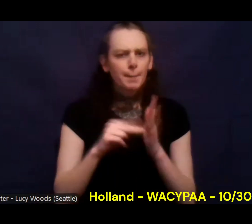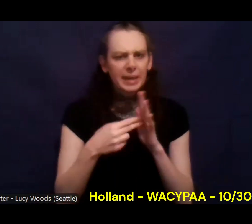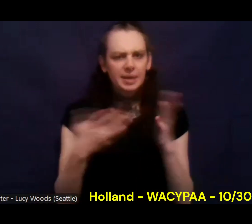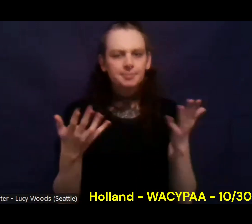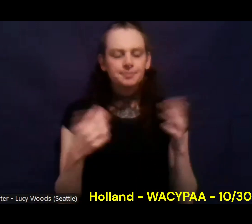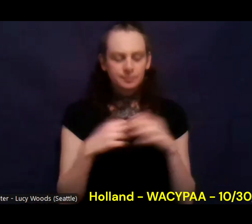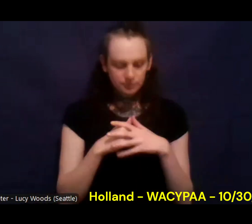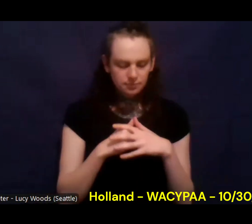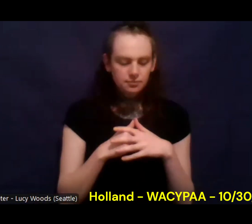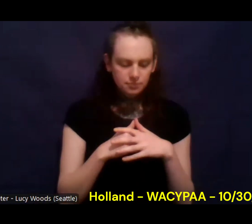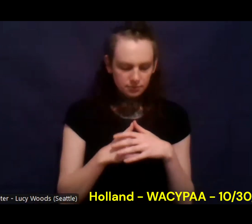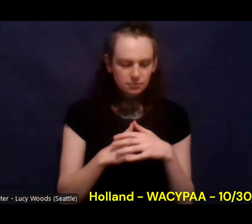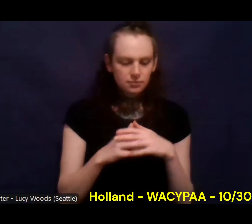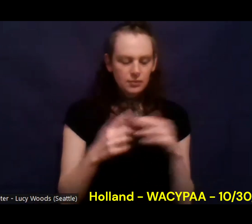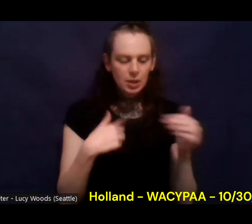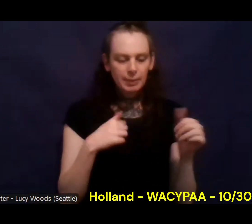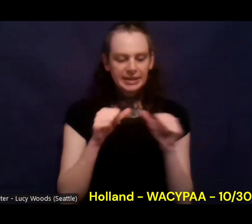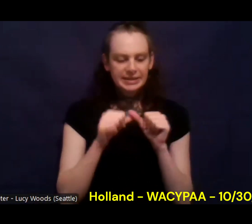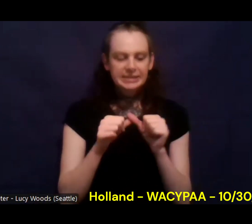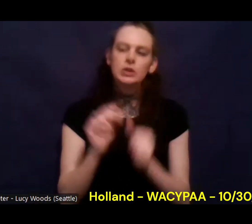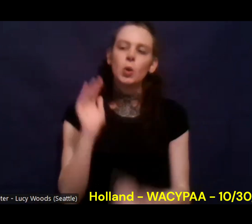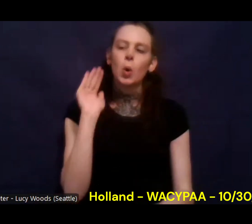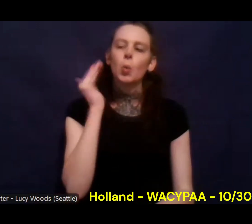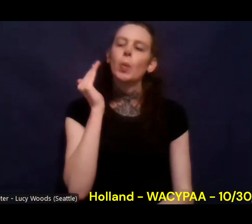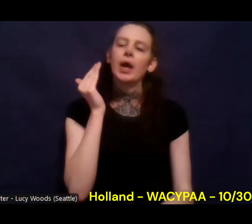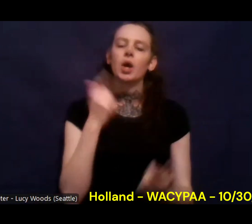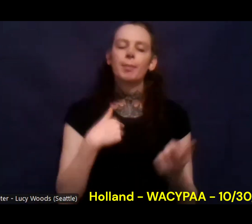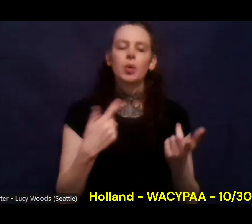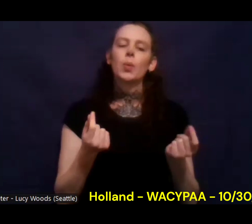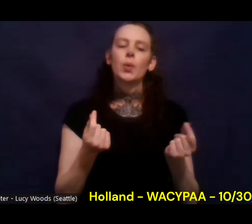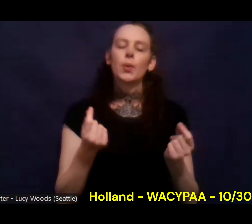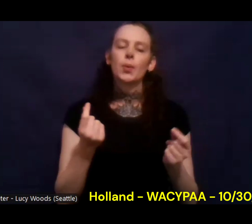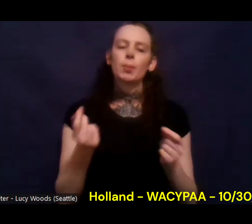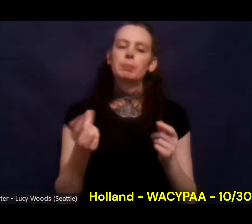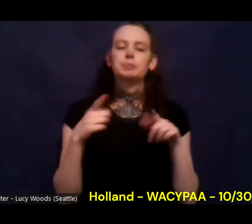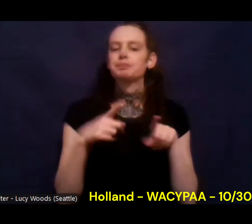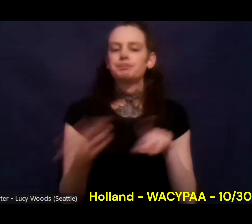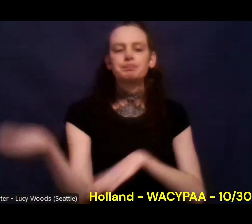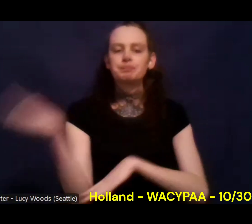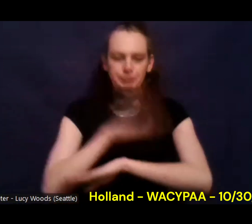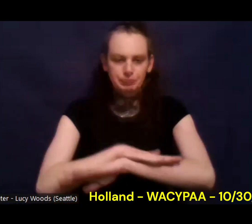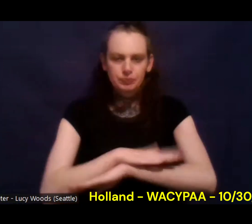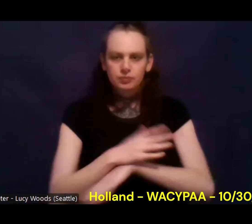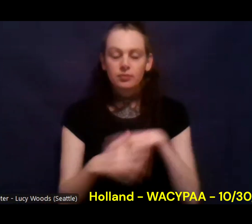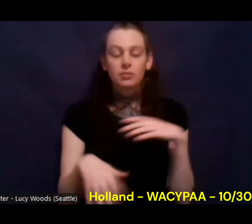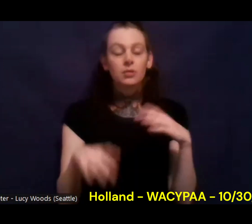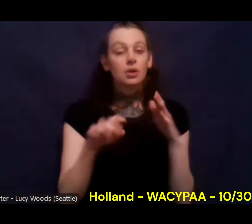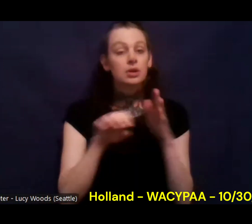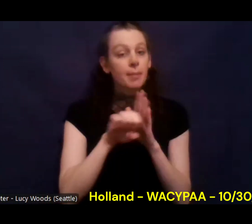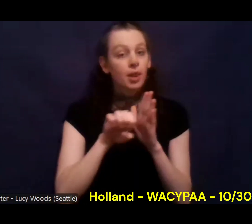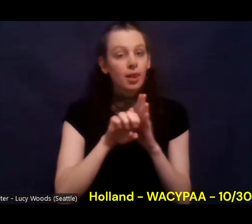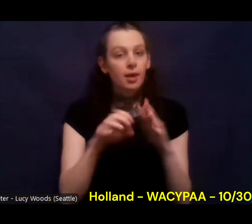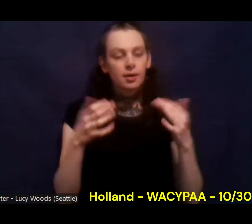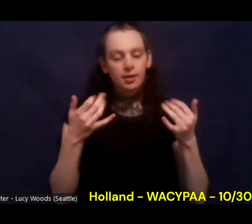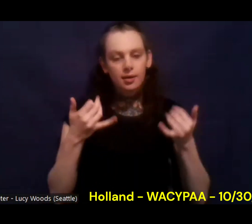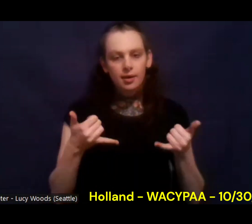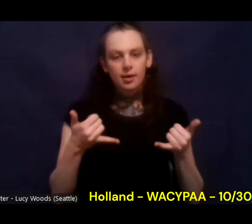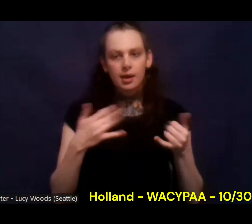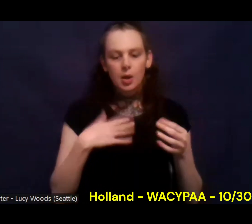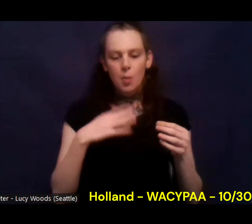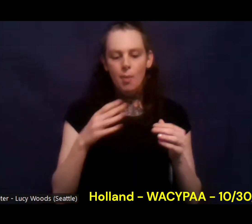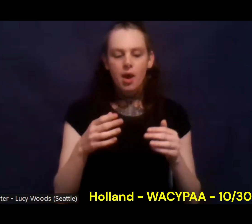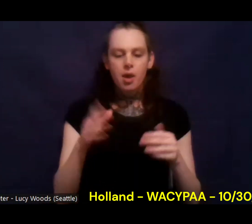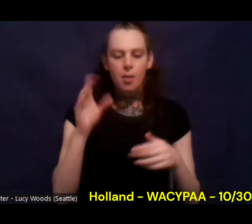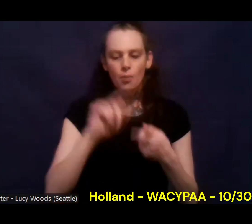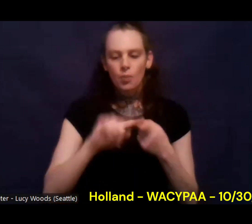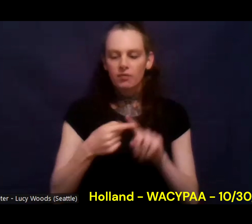be aware of like what I'm doing throughout the day. So like a good example was today. I like my boyfriend texted me